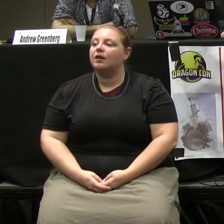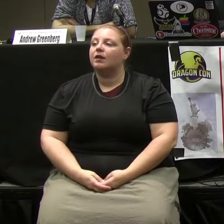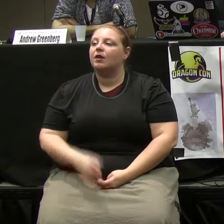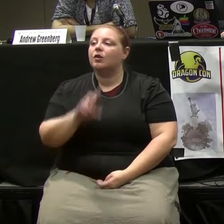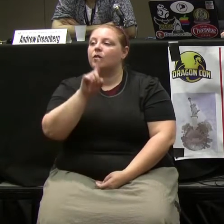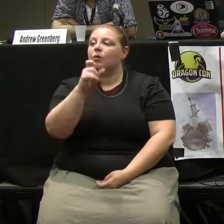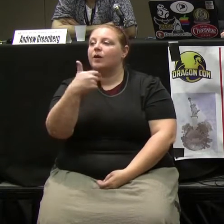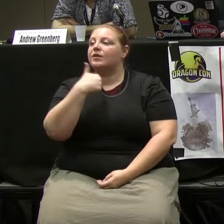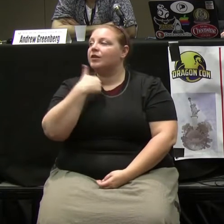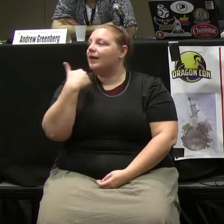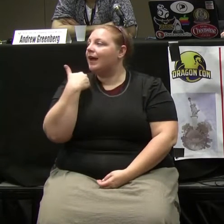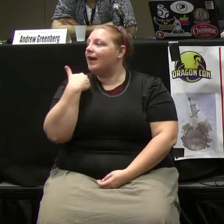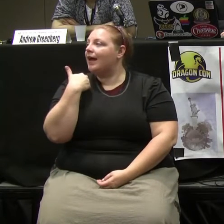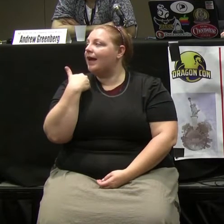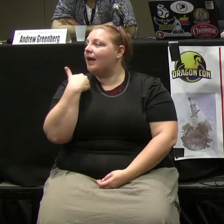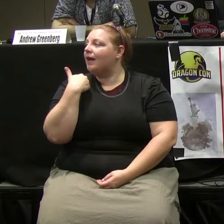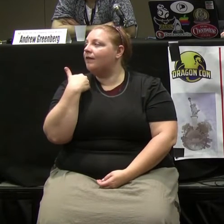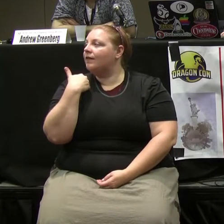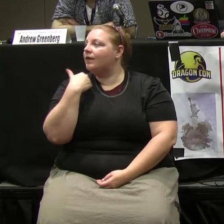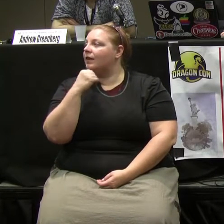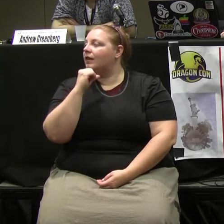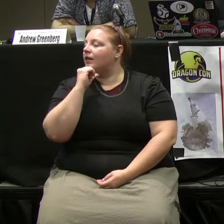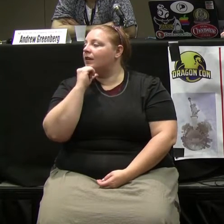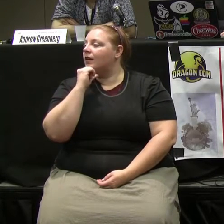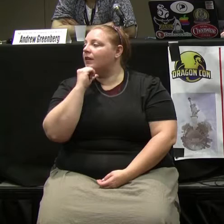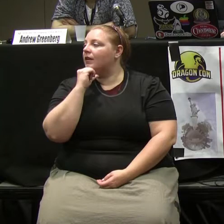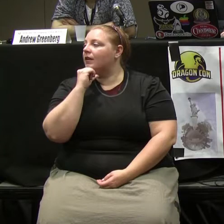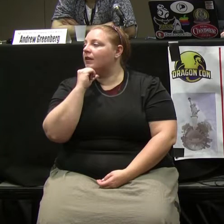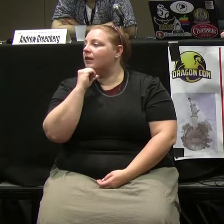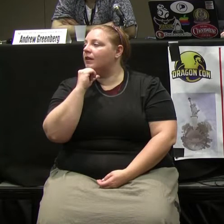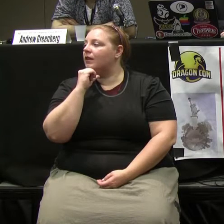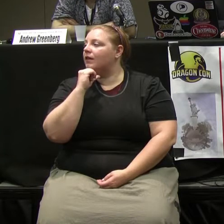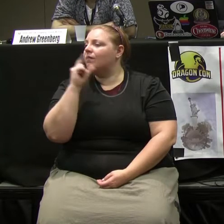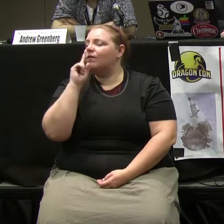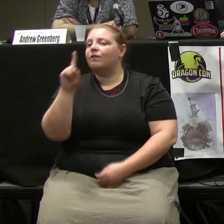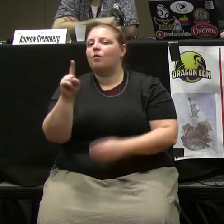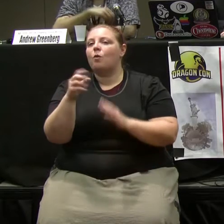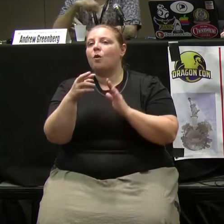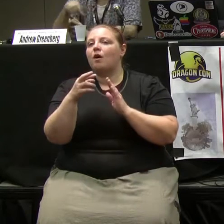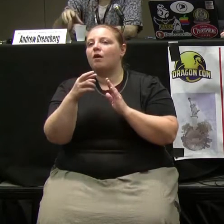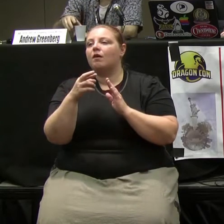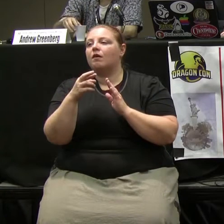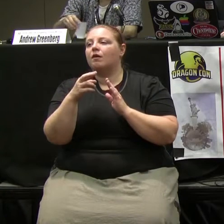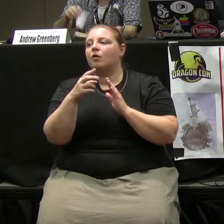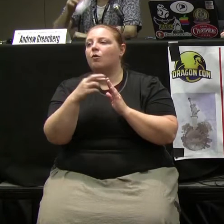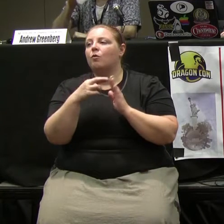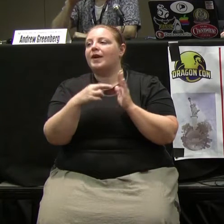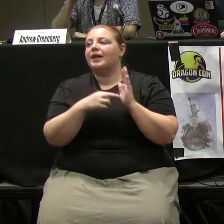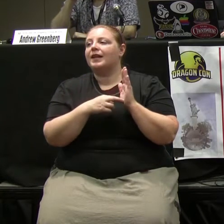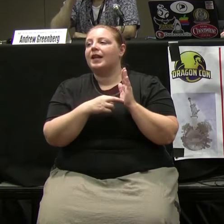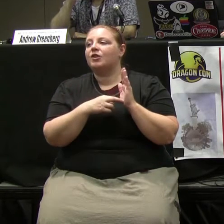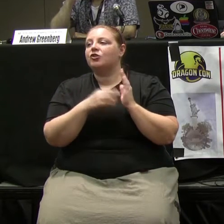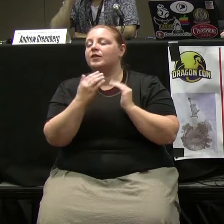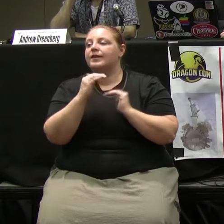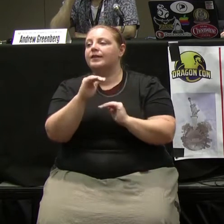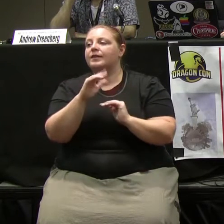The question I have is something that you didn't bring up for regulations that, at least at the federal level, they have to go through the